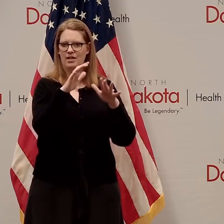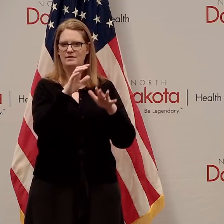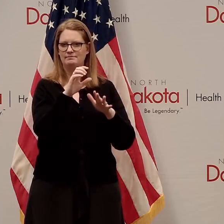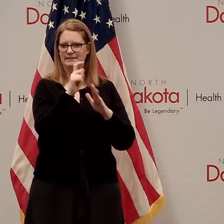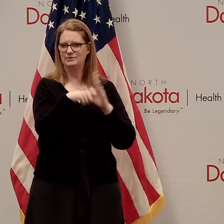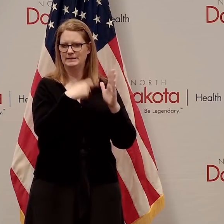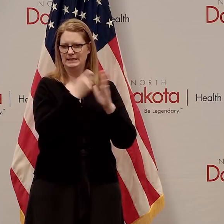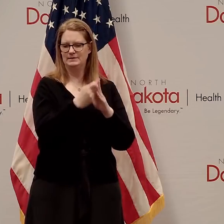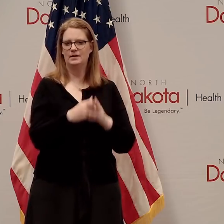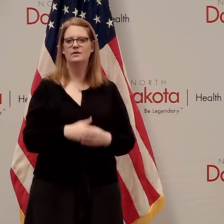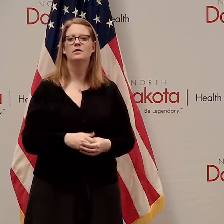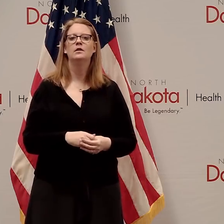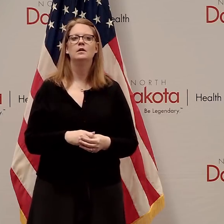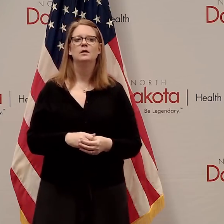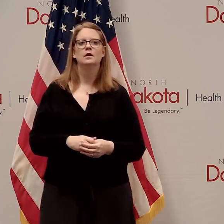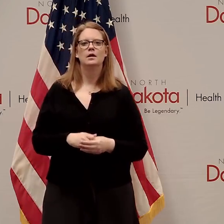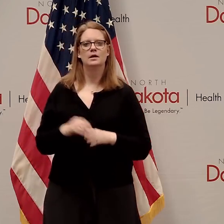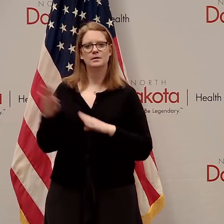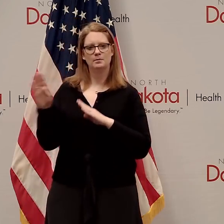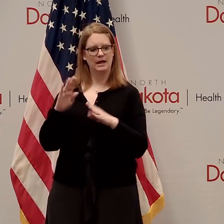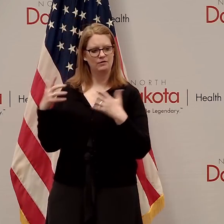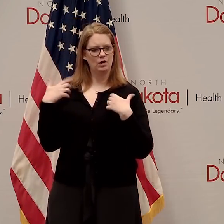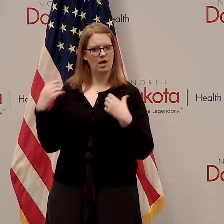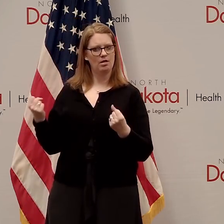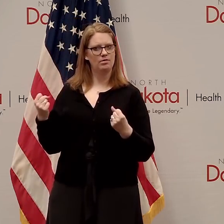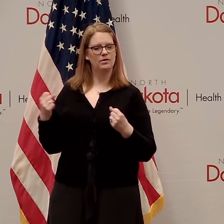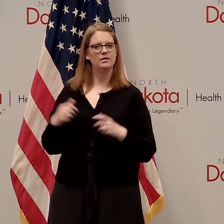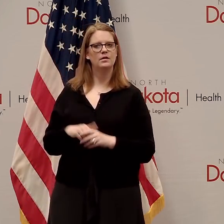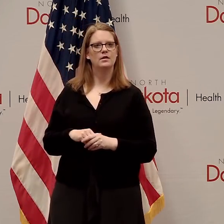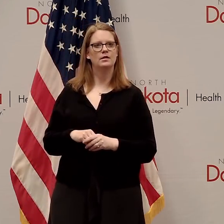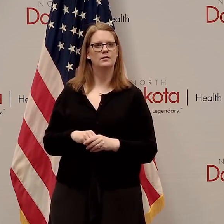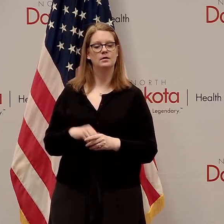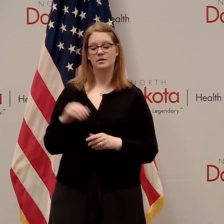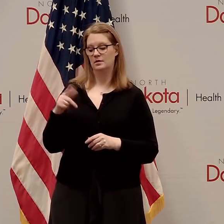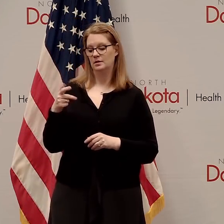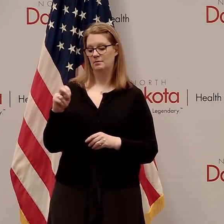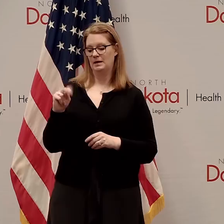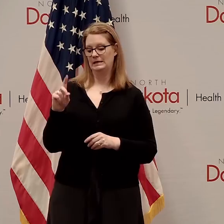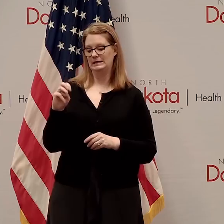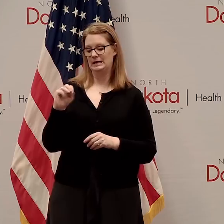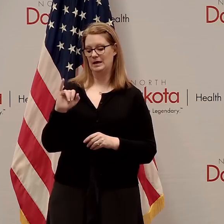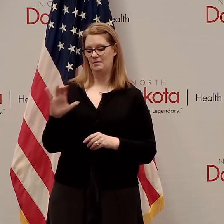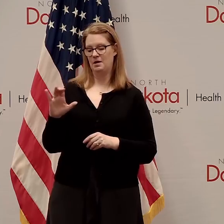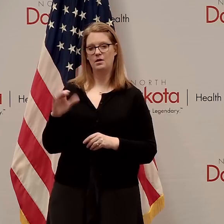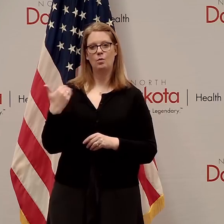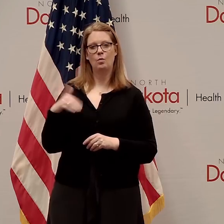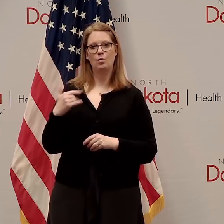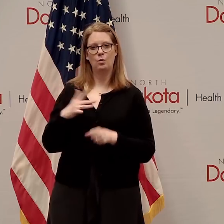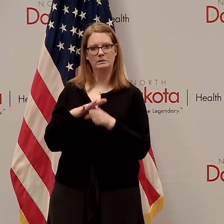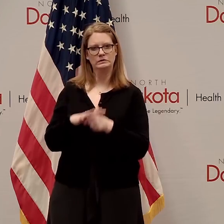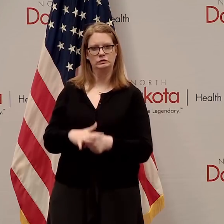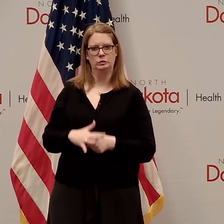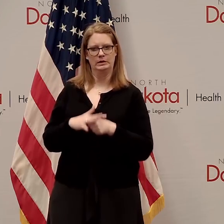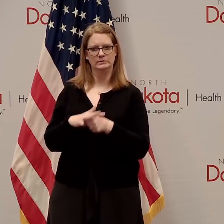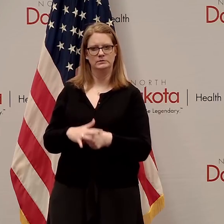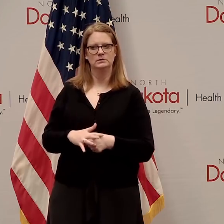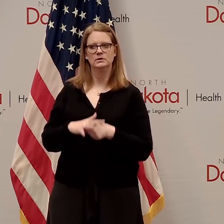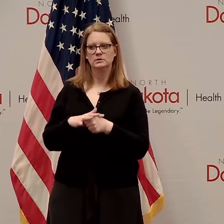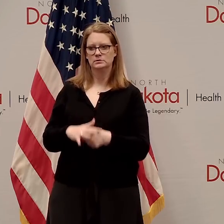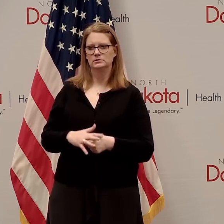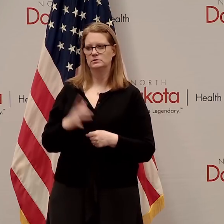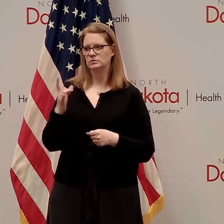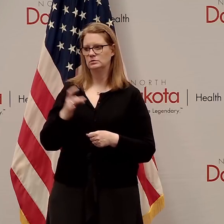questions. On behavioral health update, we know that the pandemic can be a significant stress on our lives, and we've got